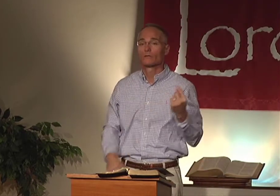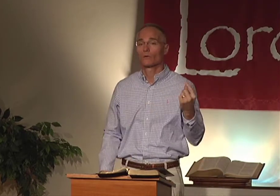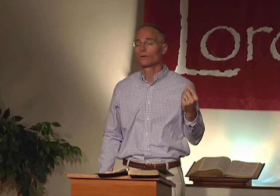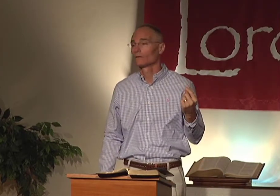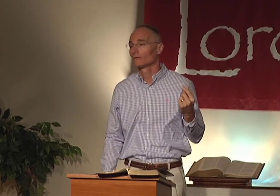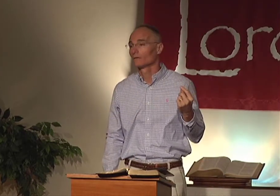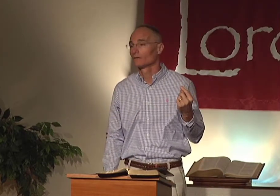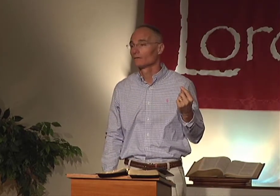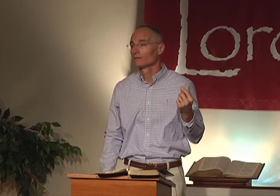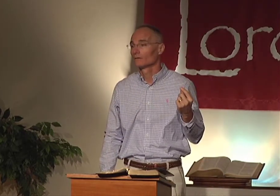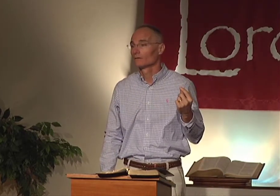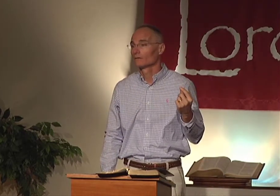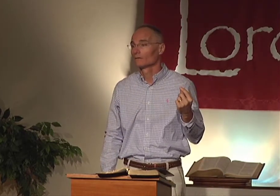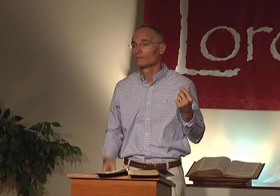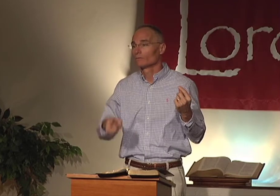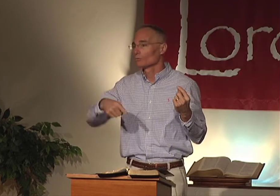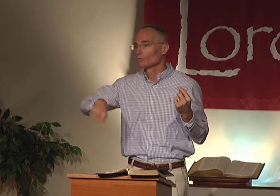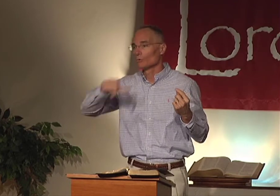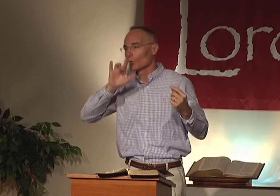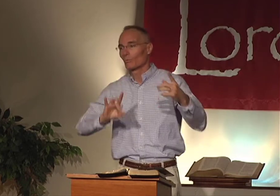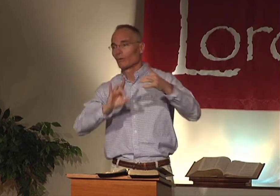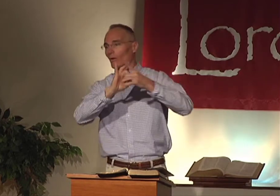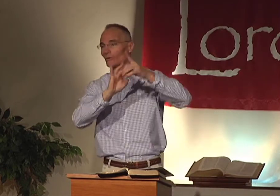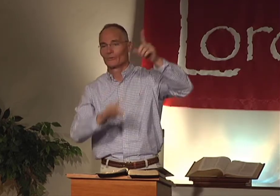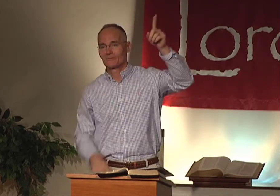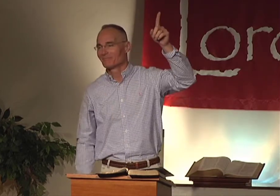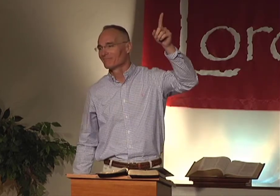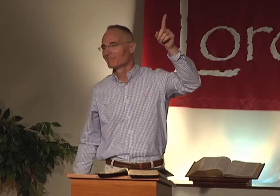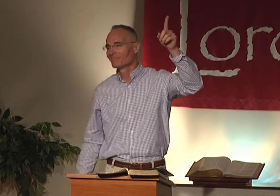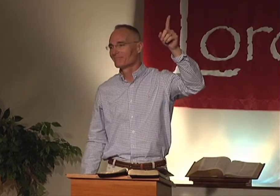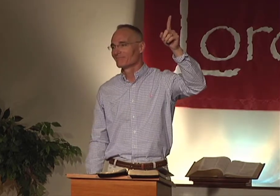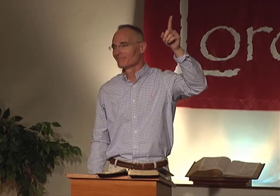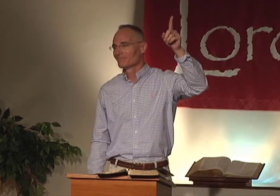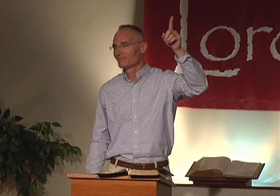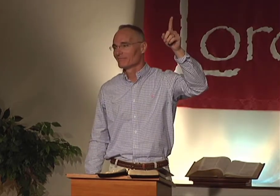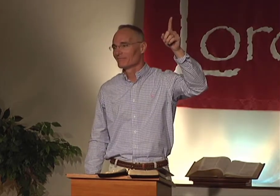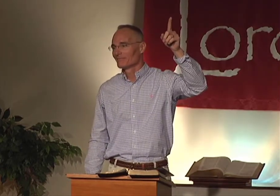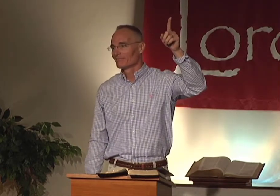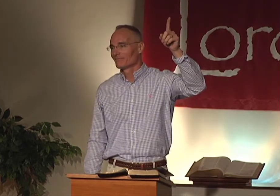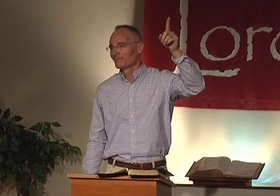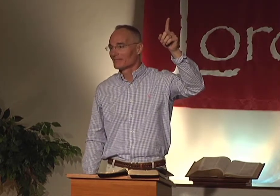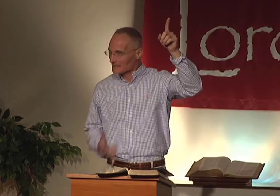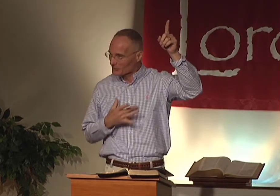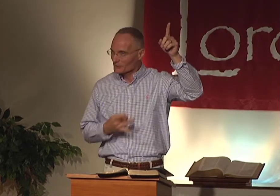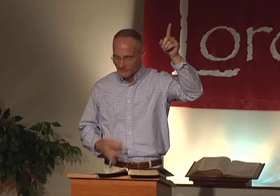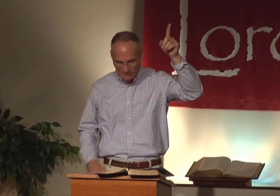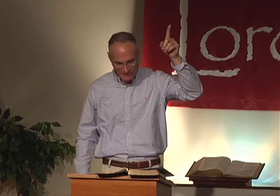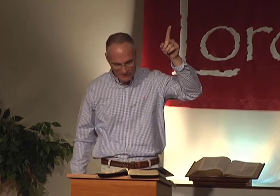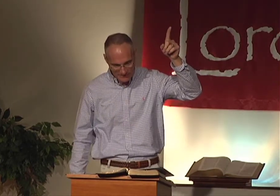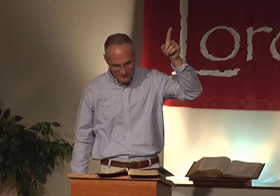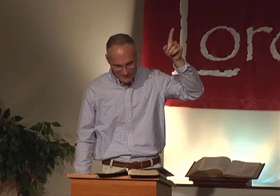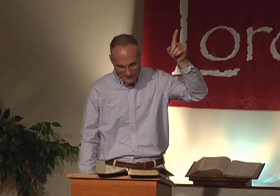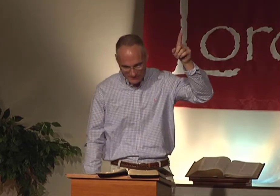you, what does that mean? It means you do not belong to him. And that's really